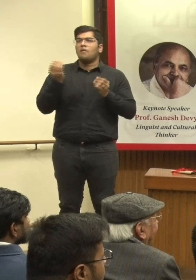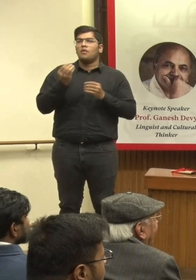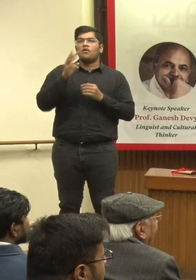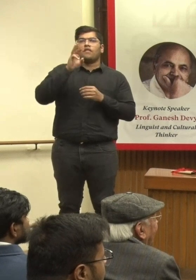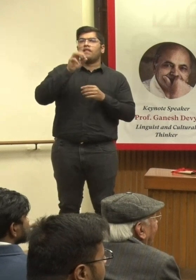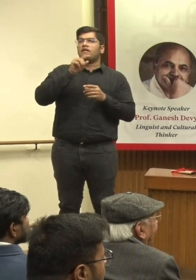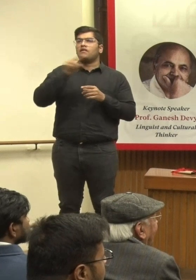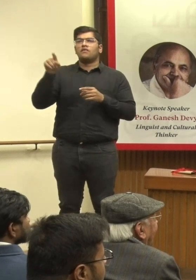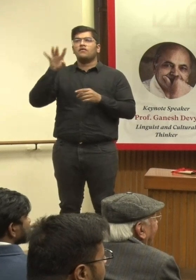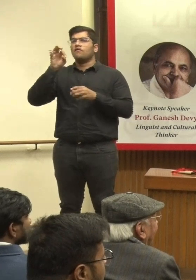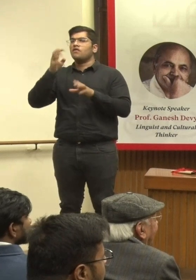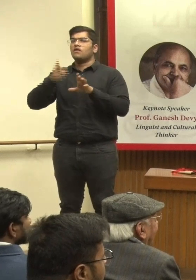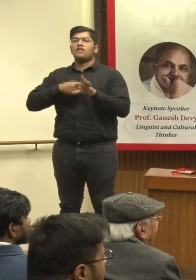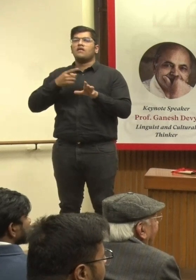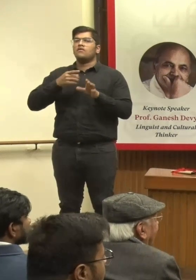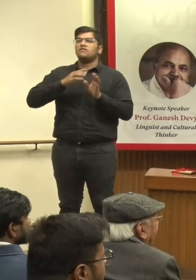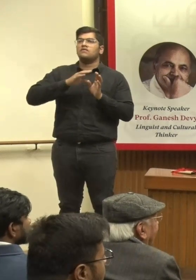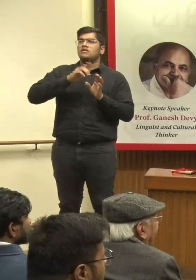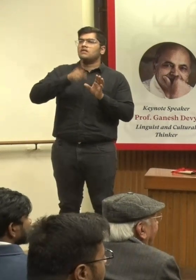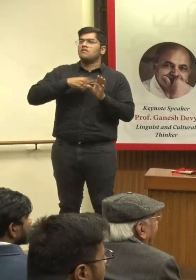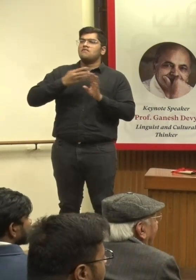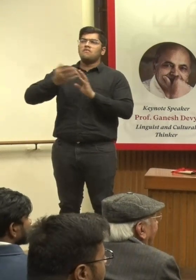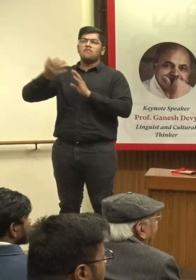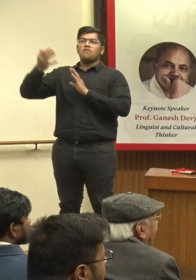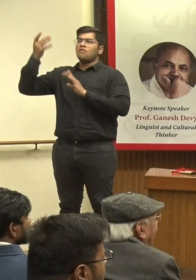40,000 years before Jesus Christ was born.